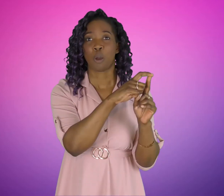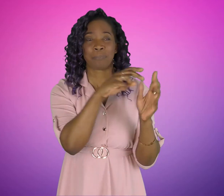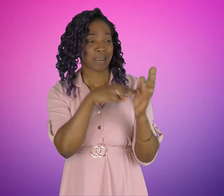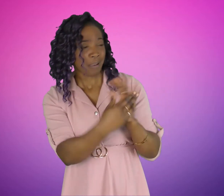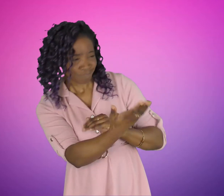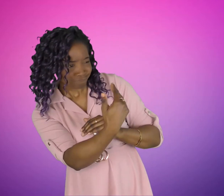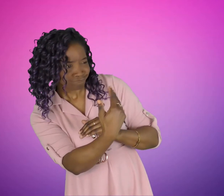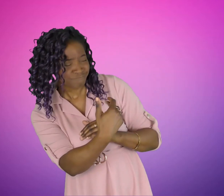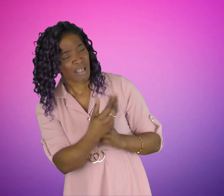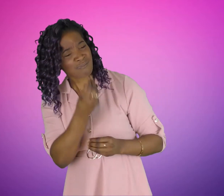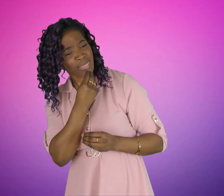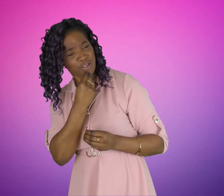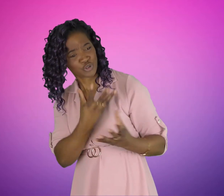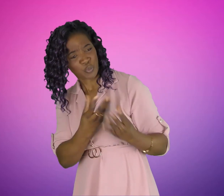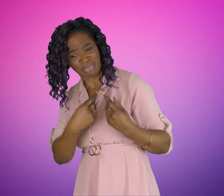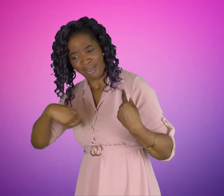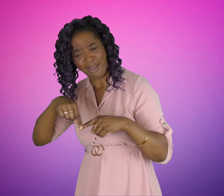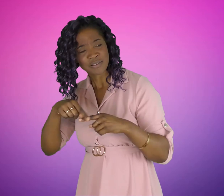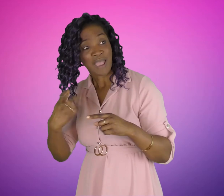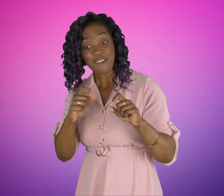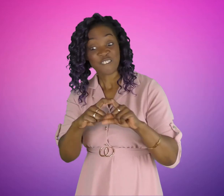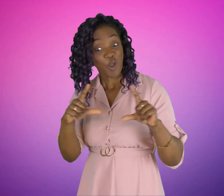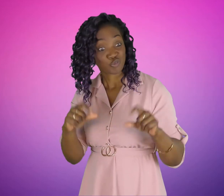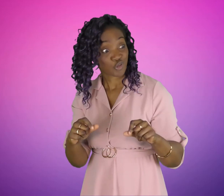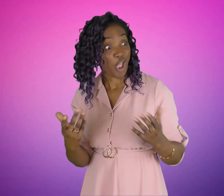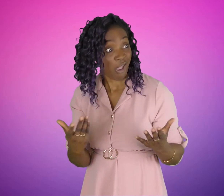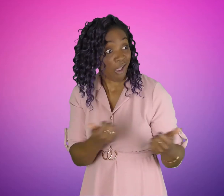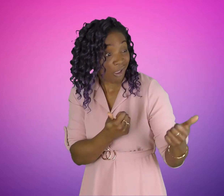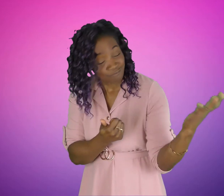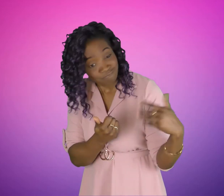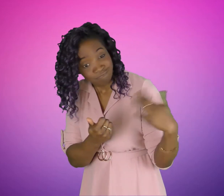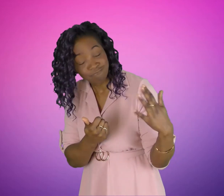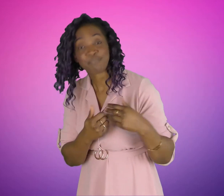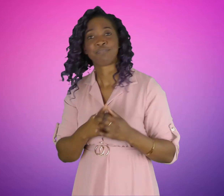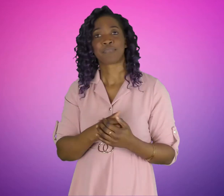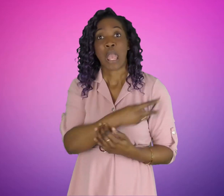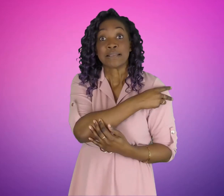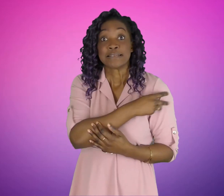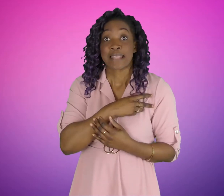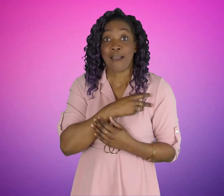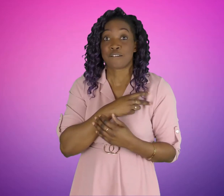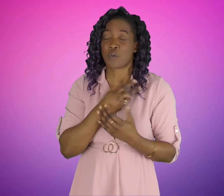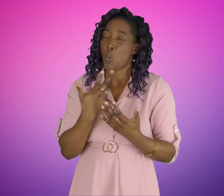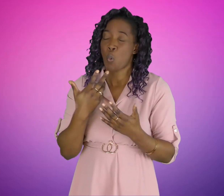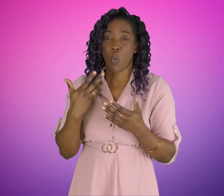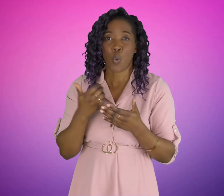Come and have some lunch. We get a voucher, you know. As the staff hurried to keep pace with Dom and Nick's comings and